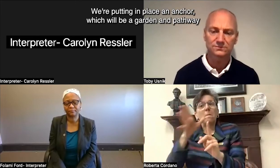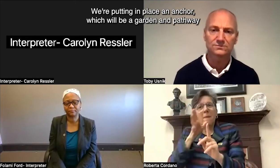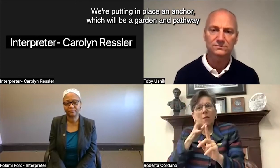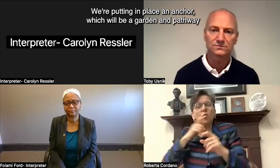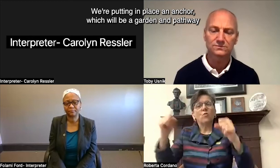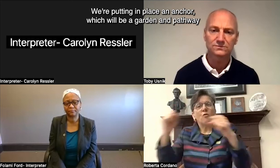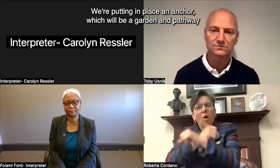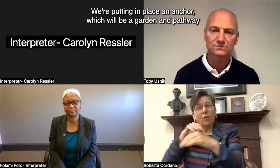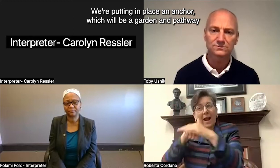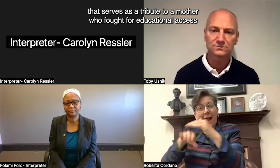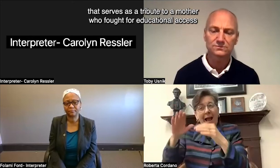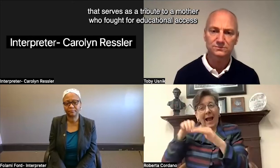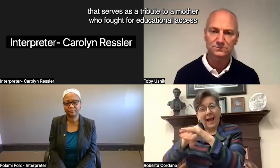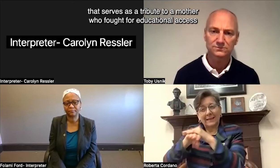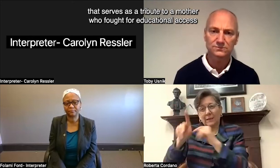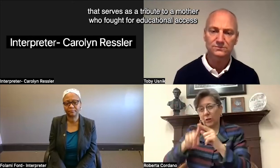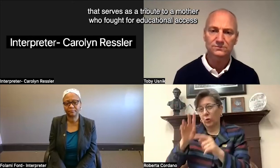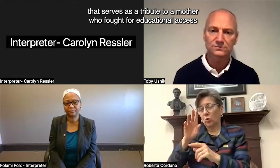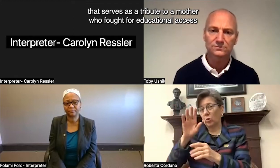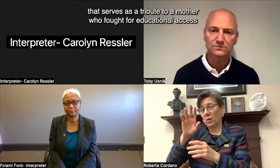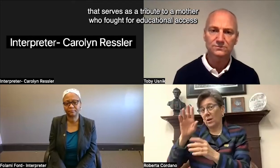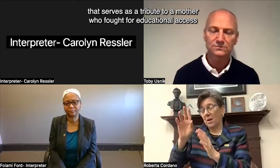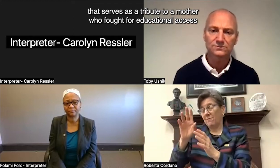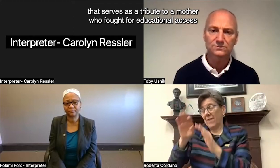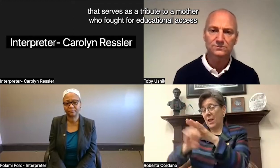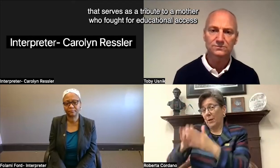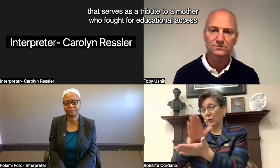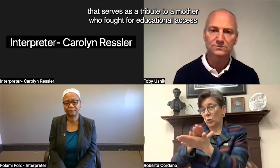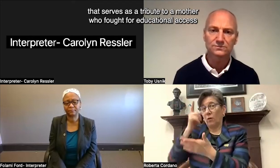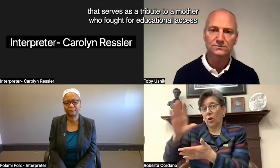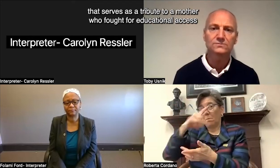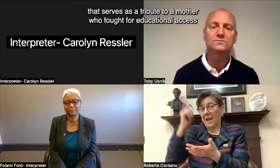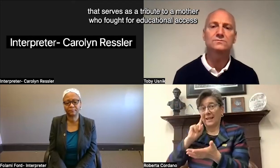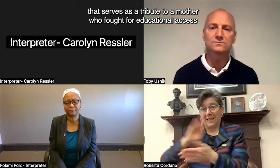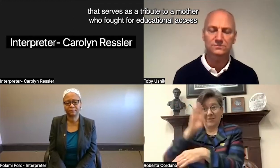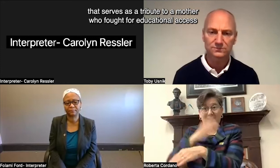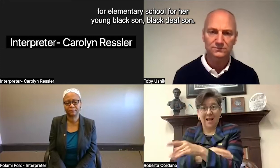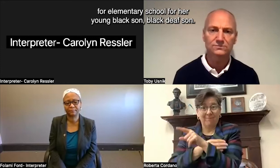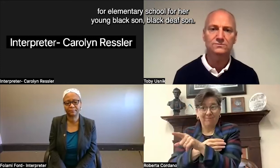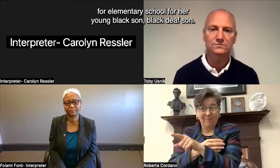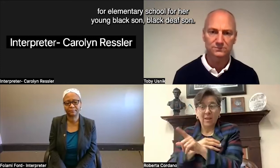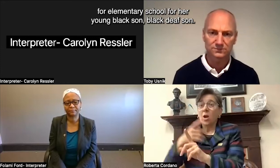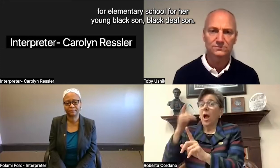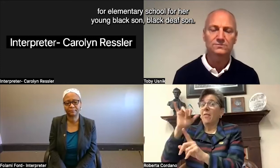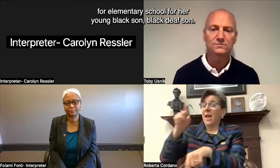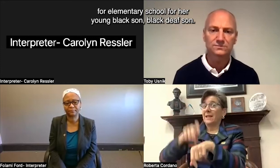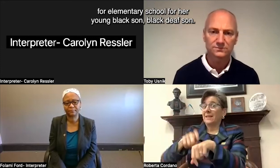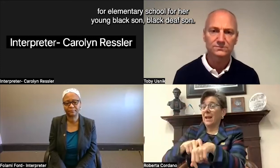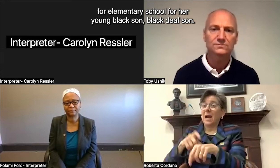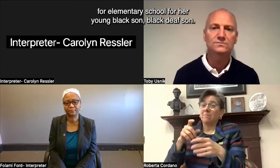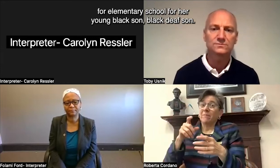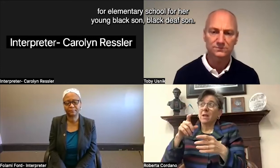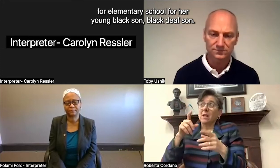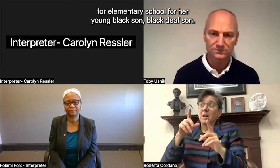that serves as a tribute to a mother who fought for educational access for elementary school for her young Black son,